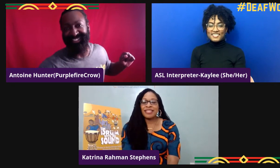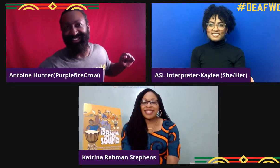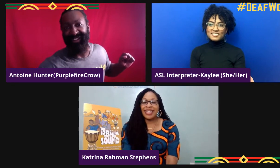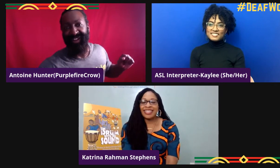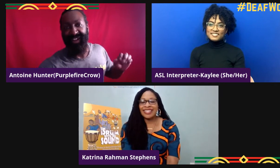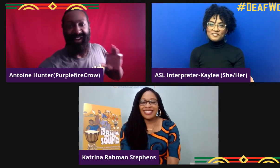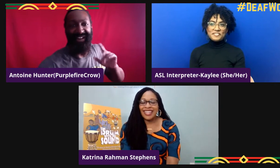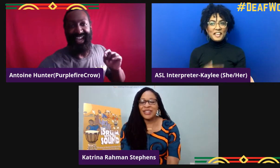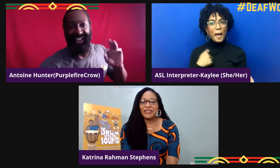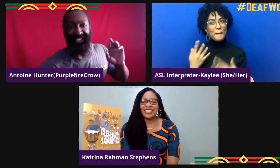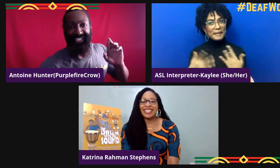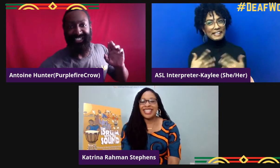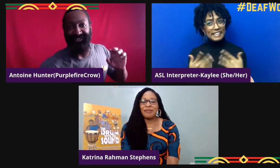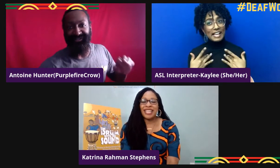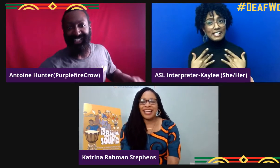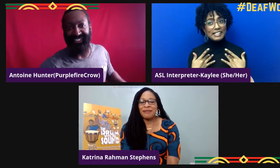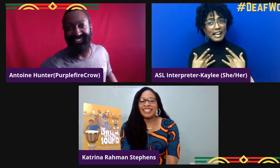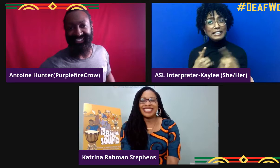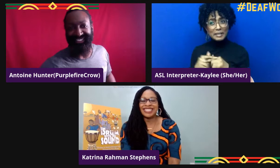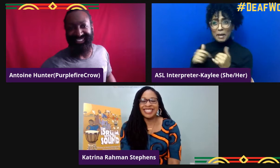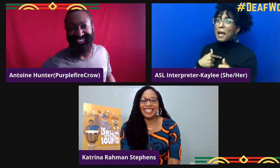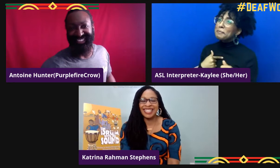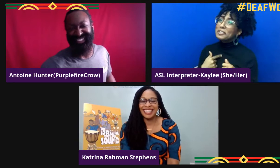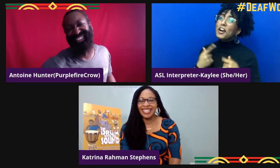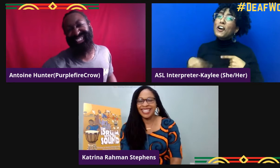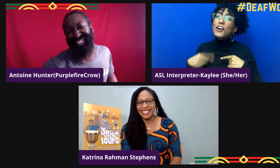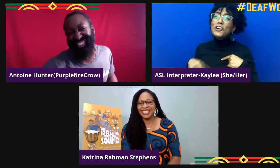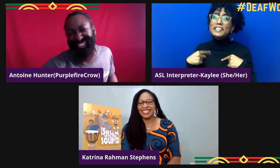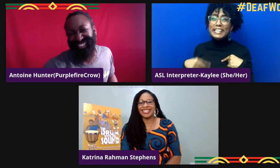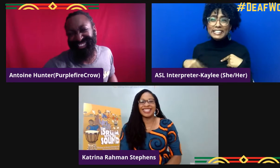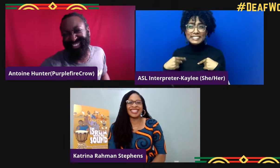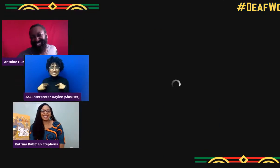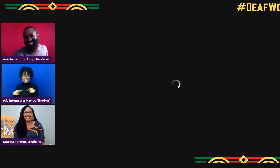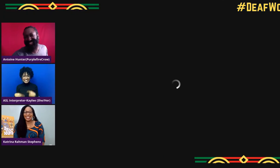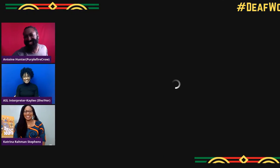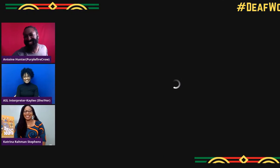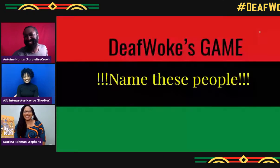I'm excited and nervous at the same time.